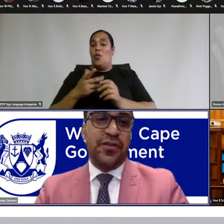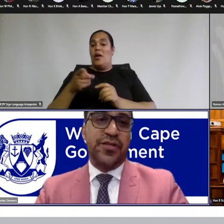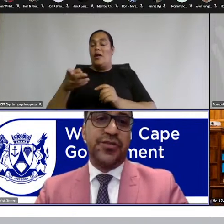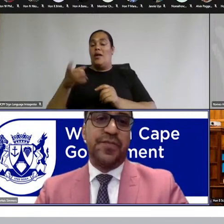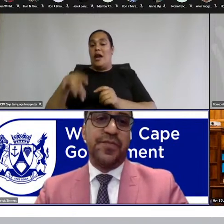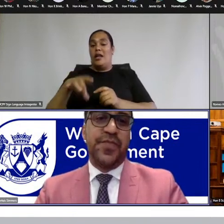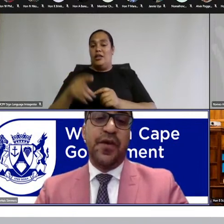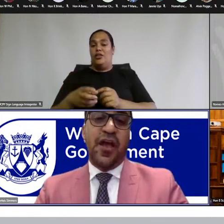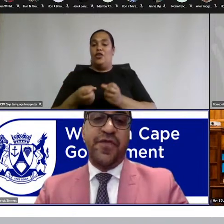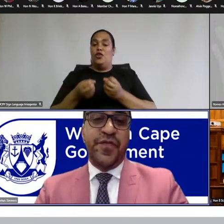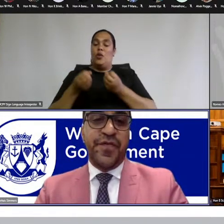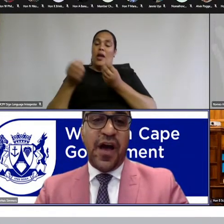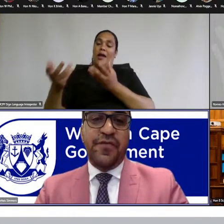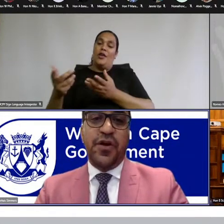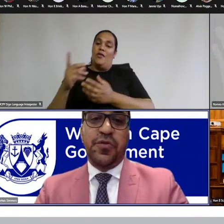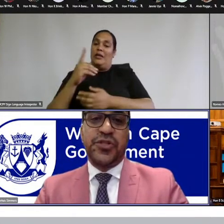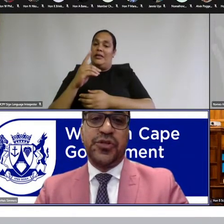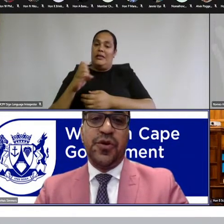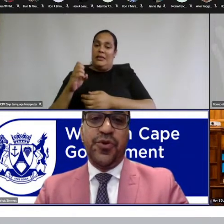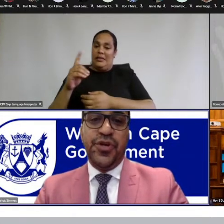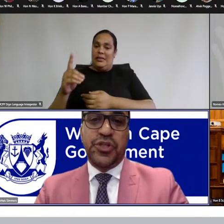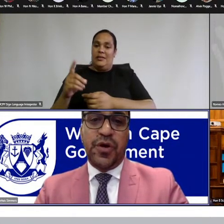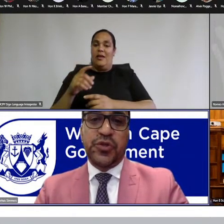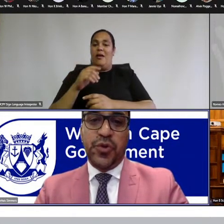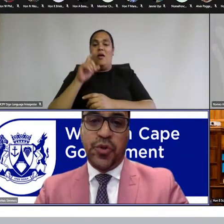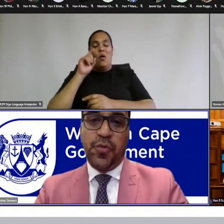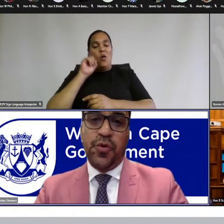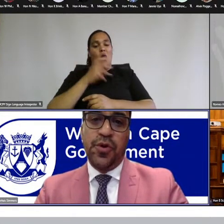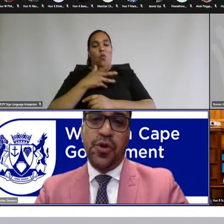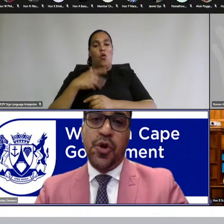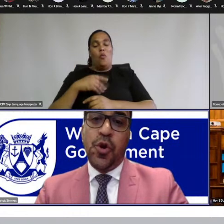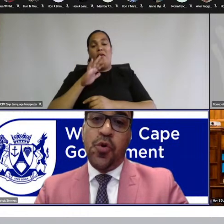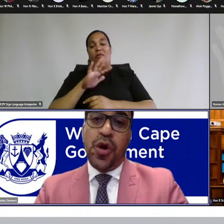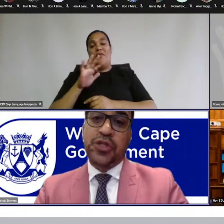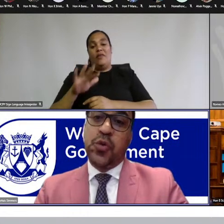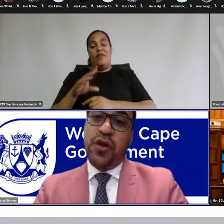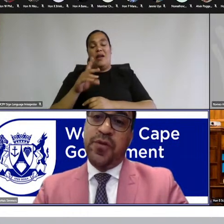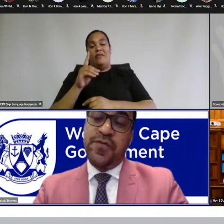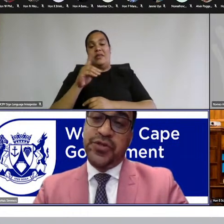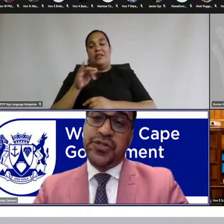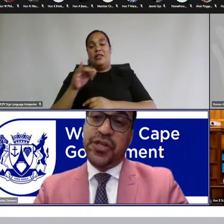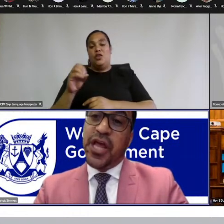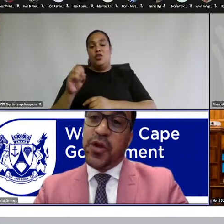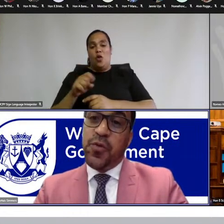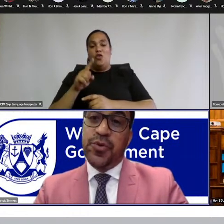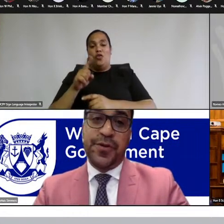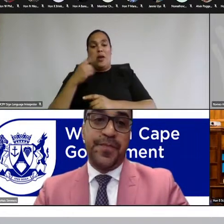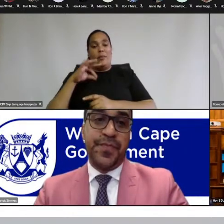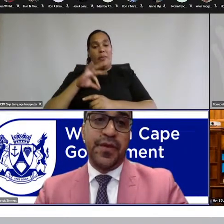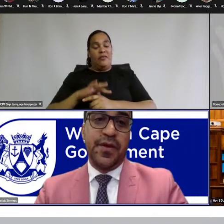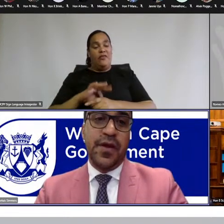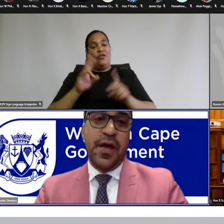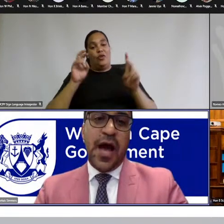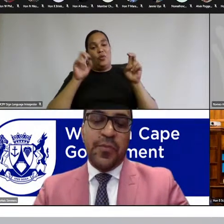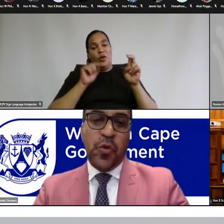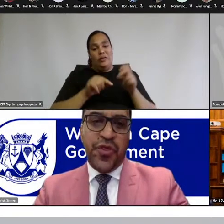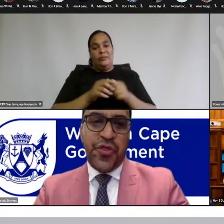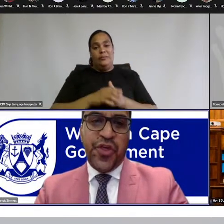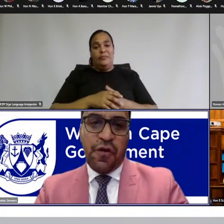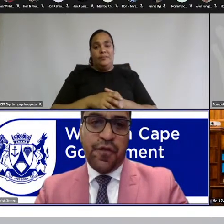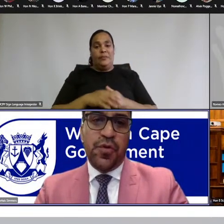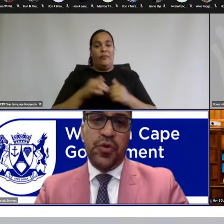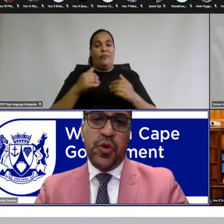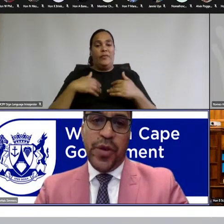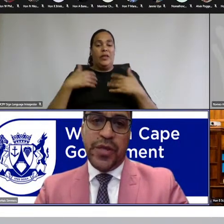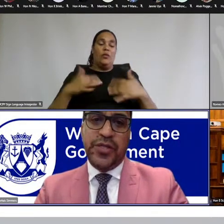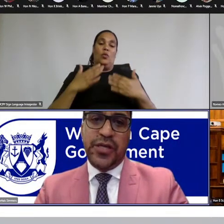over title deeds. And 55-year-old Ms. Puiswa Sondobo, who was one of the beneficiaries, said, and I quote her, I am